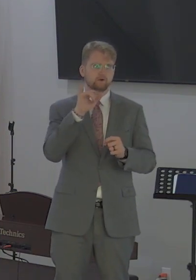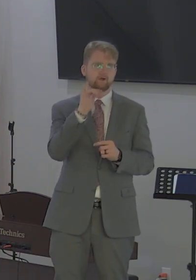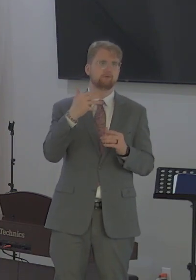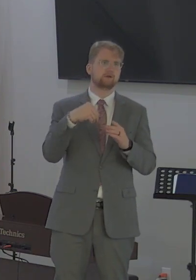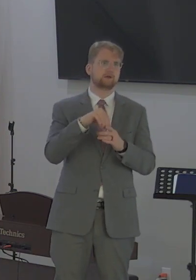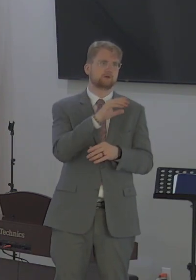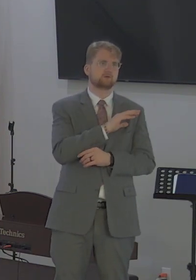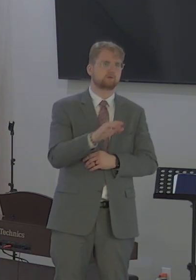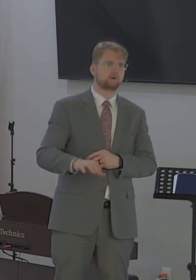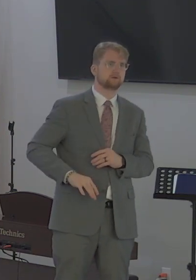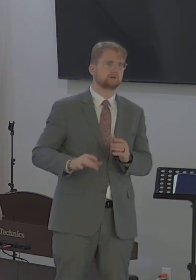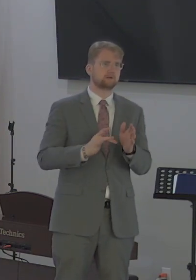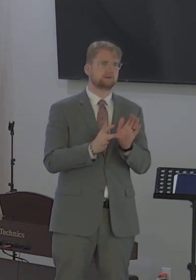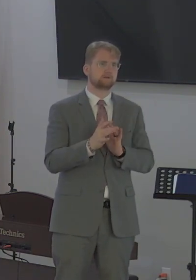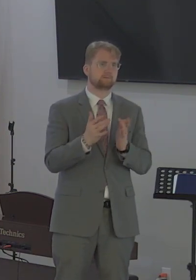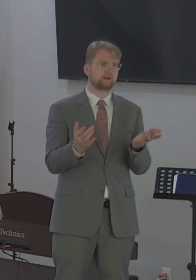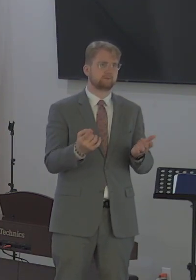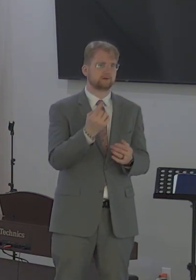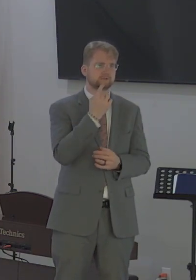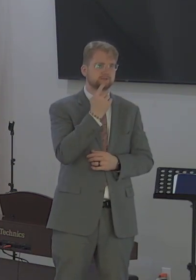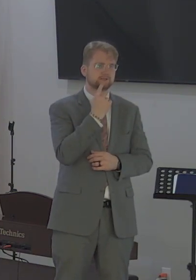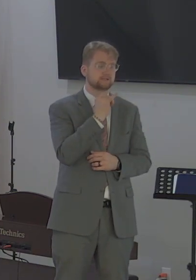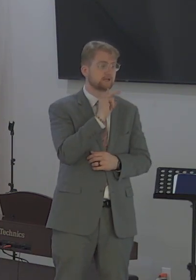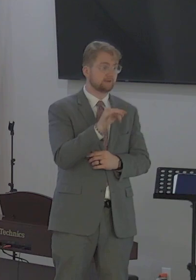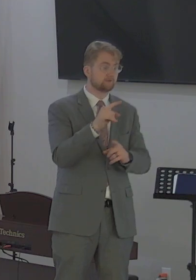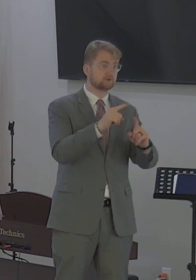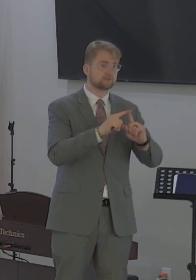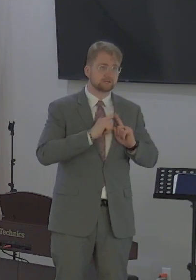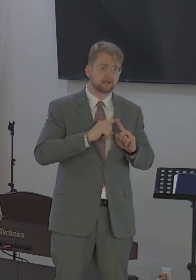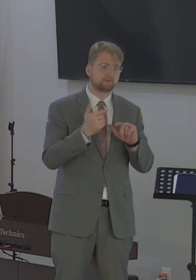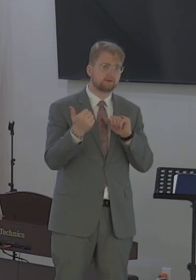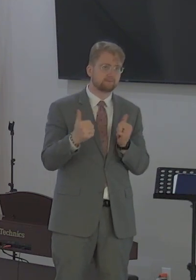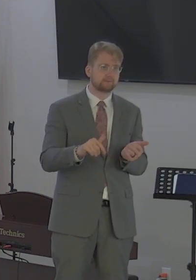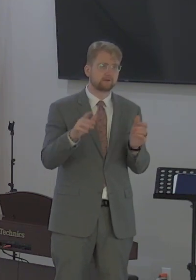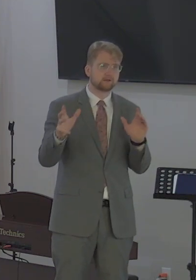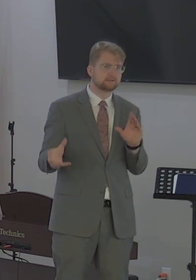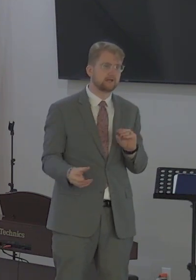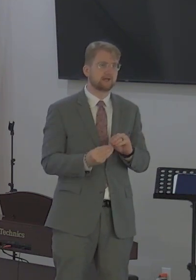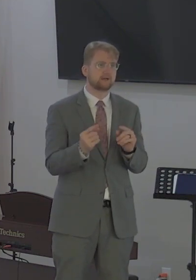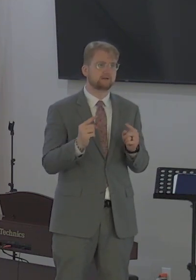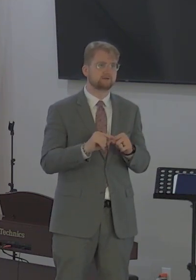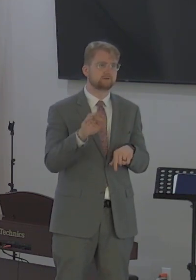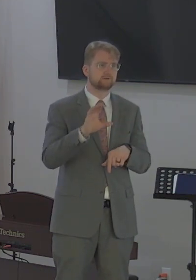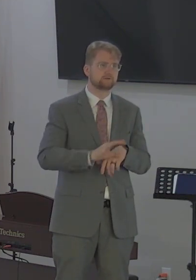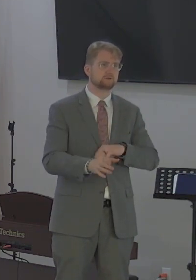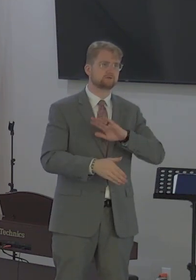says those that were saved and baptized were added unto the church. The whole New Testament